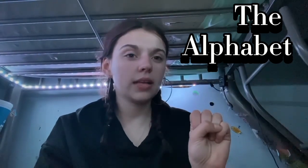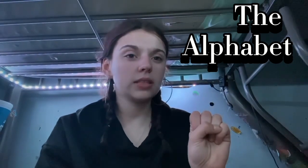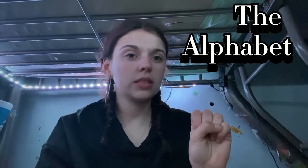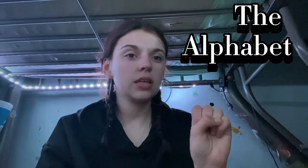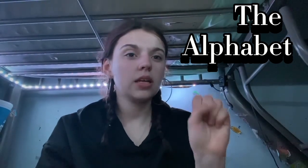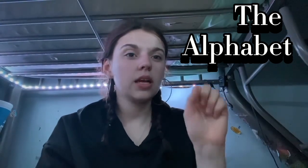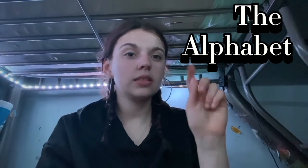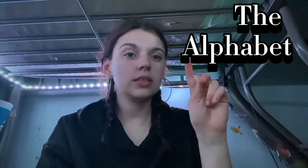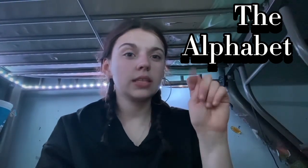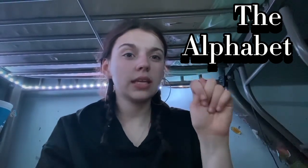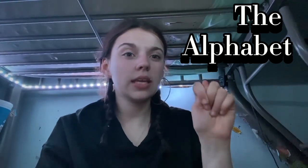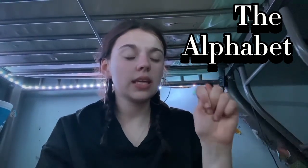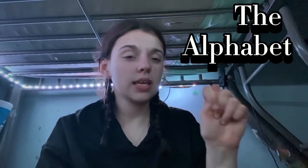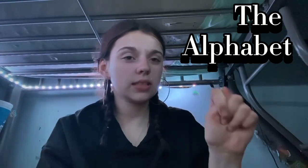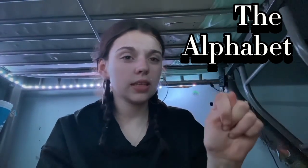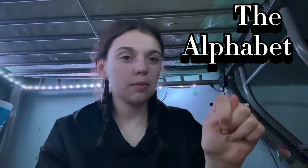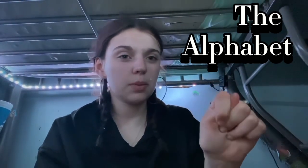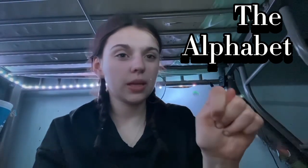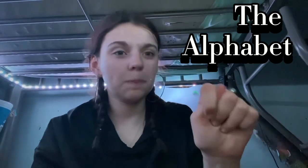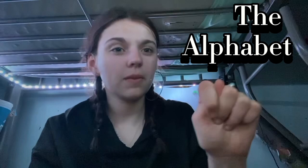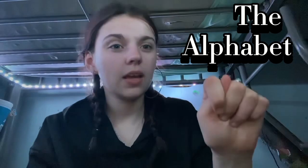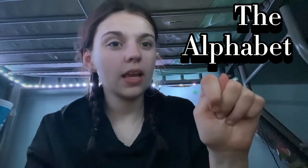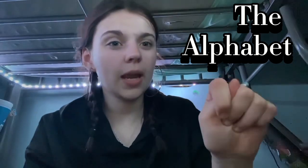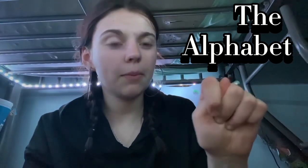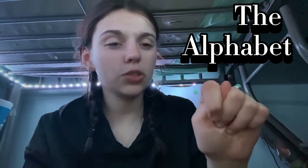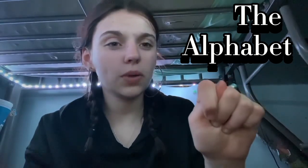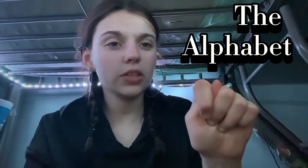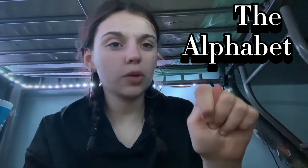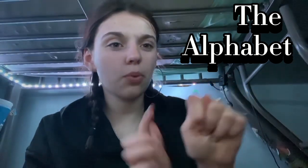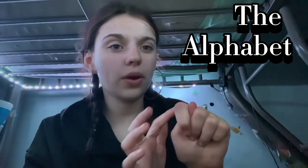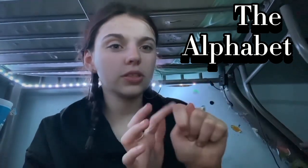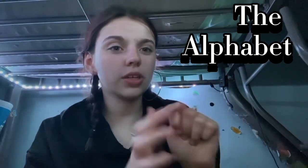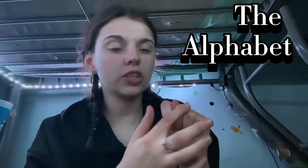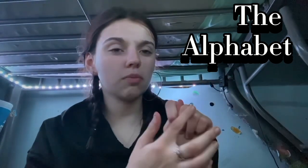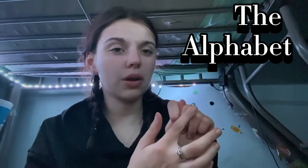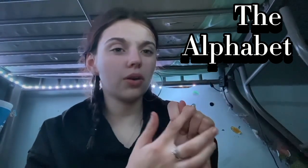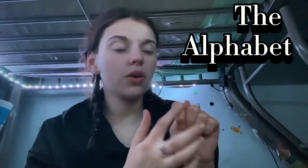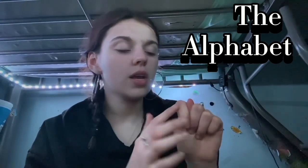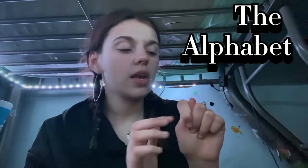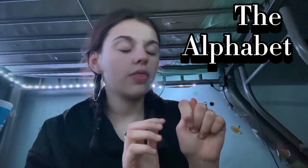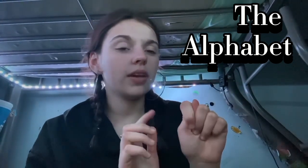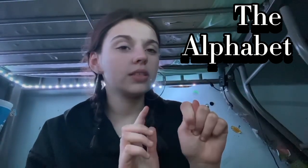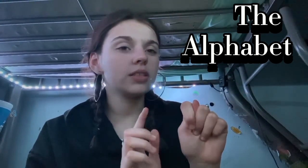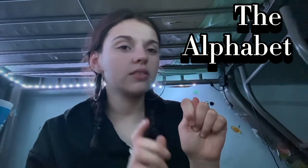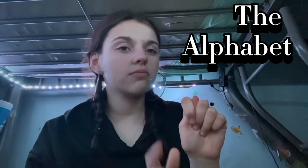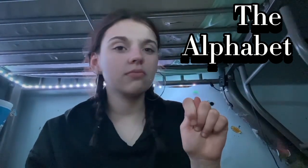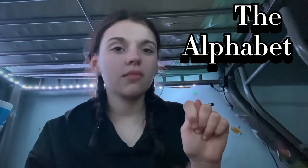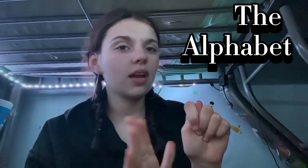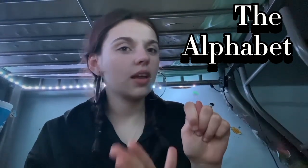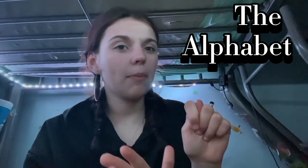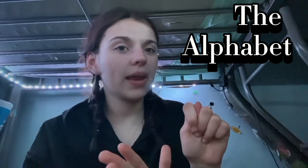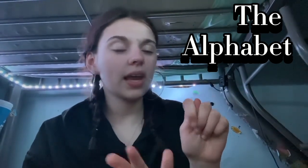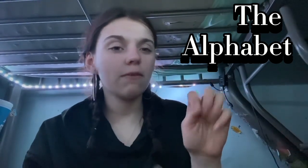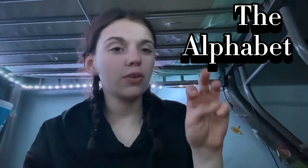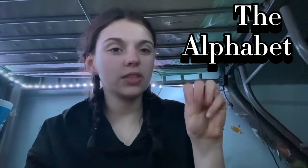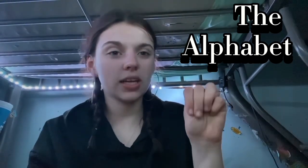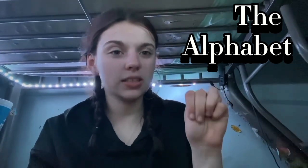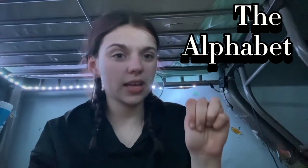S, T is going to be in between your pointer and your middle. This, it may get confusing because